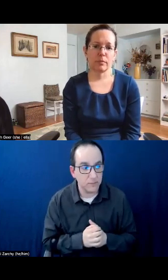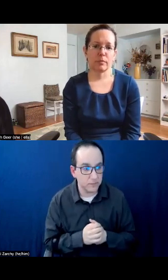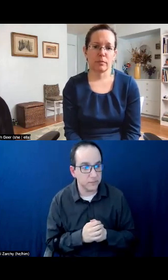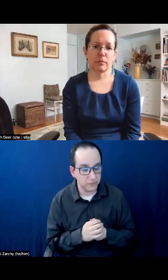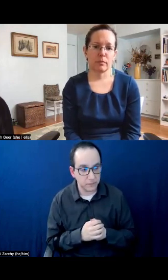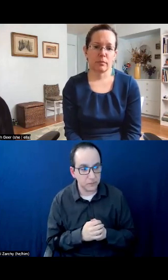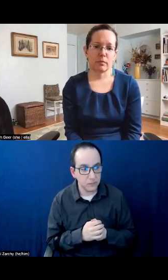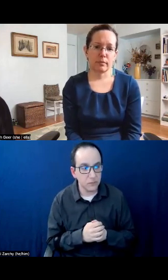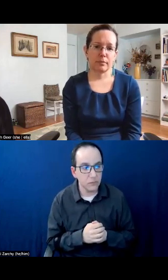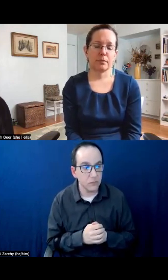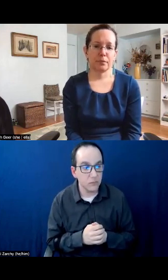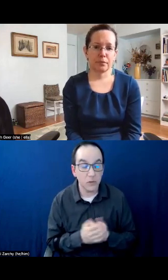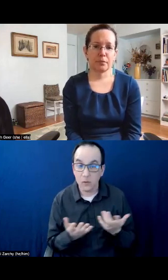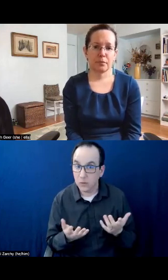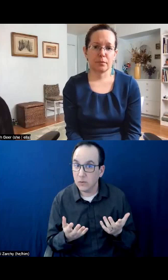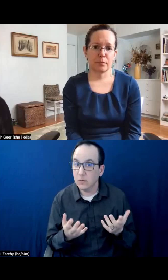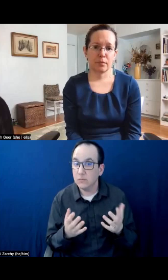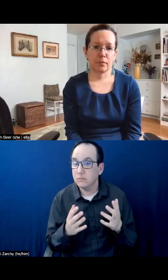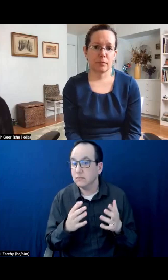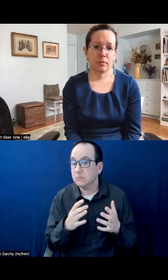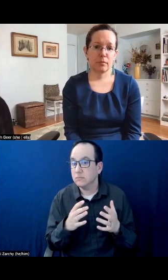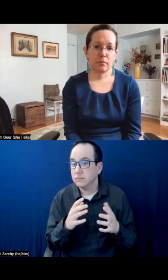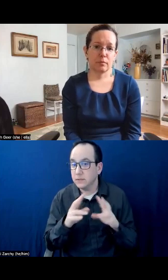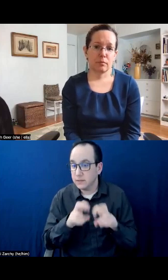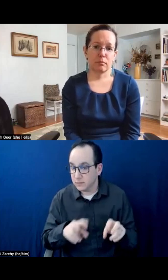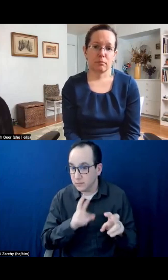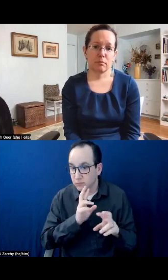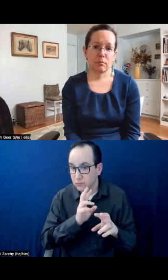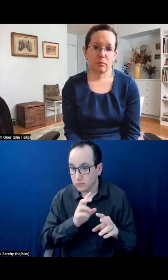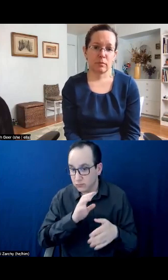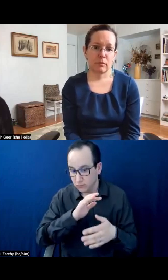access the environment and access the content.